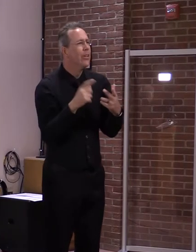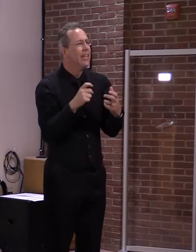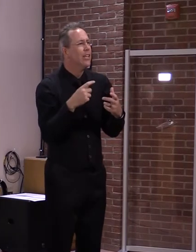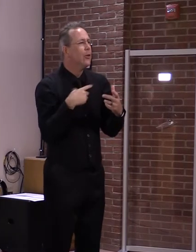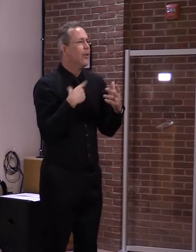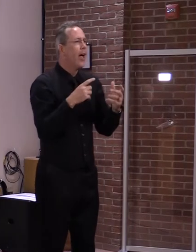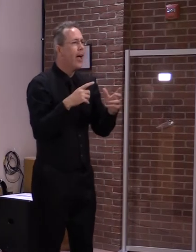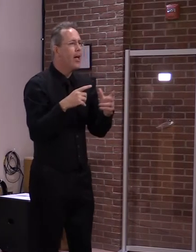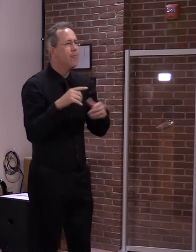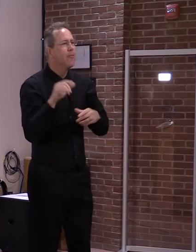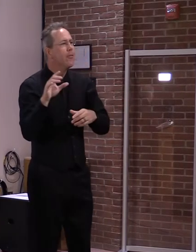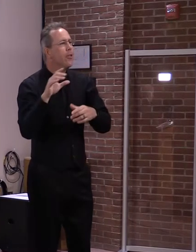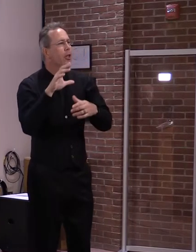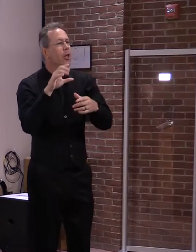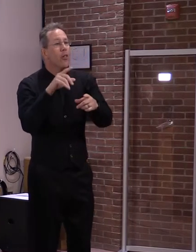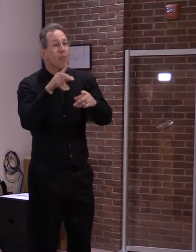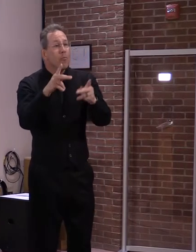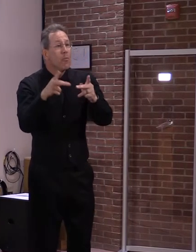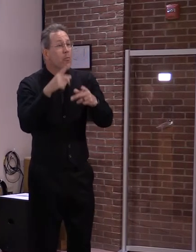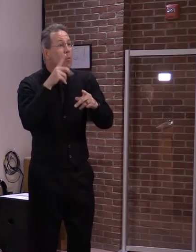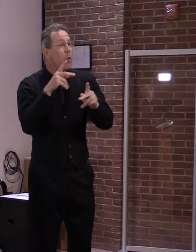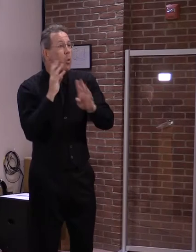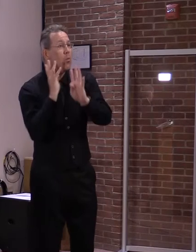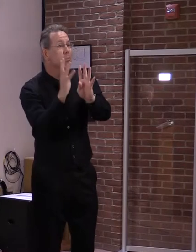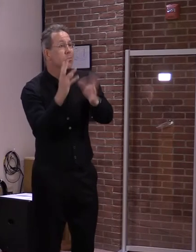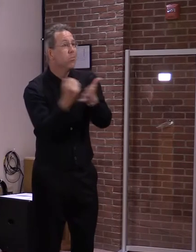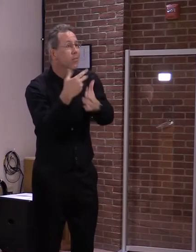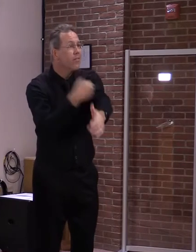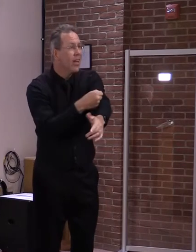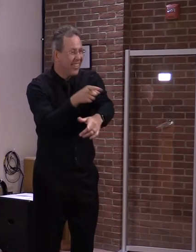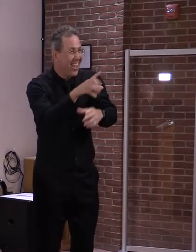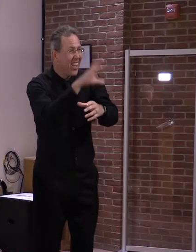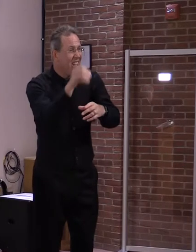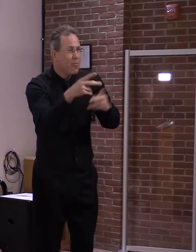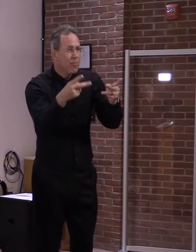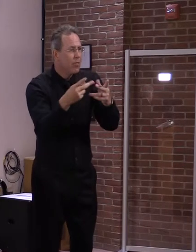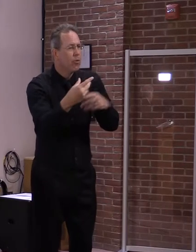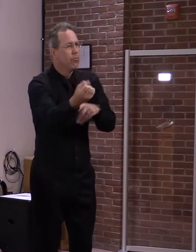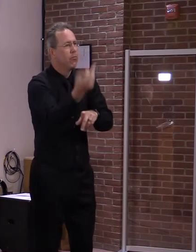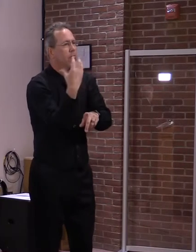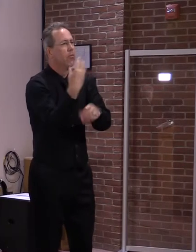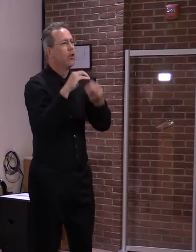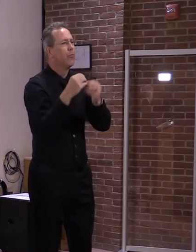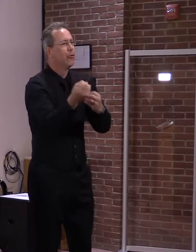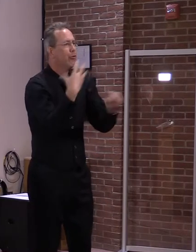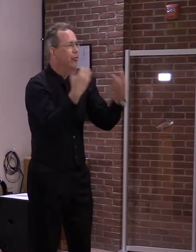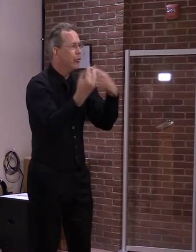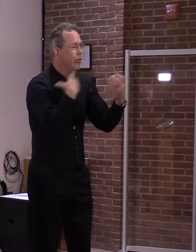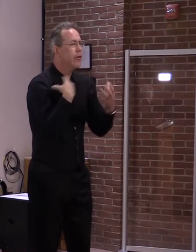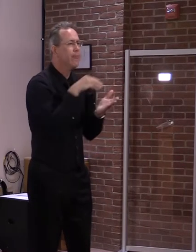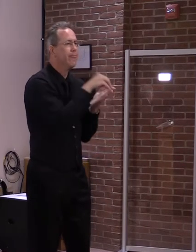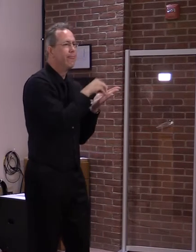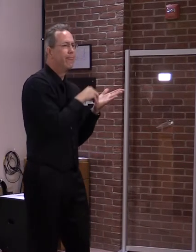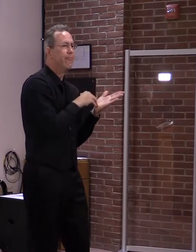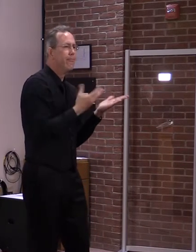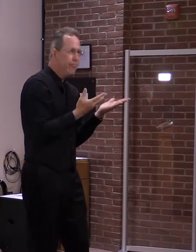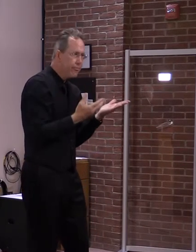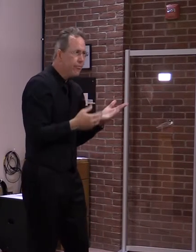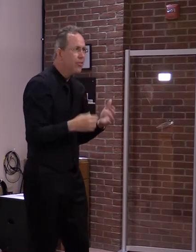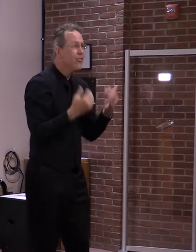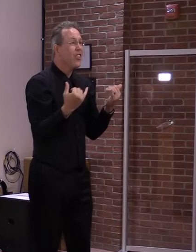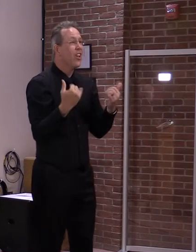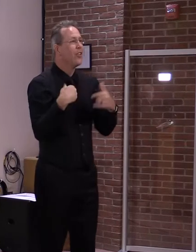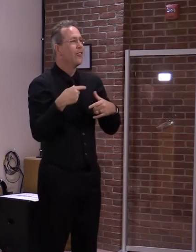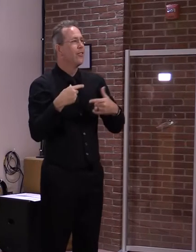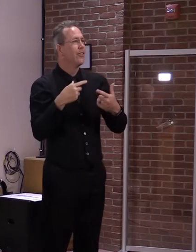and do more and more walk-ups. For example, National Life Today is all walk-up as we